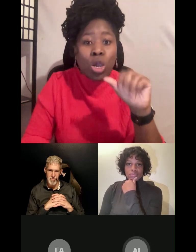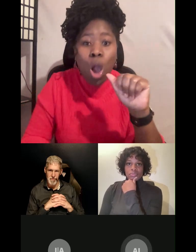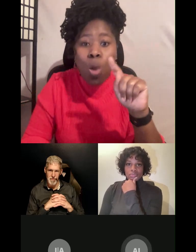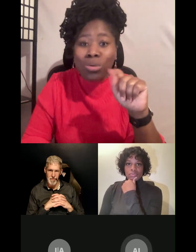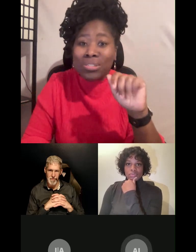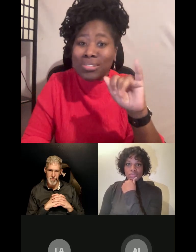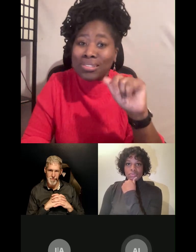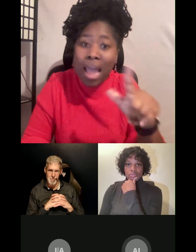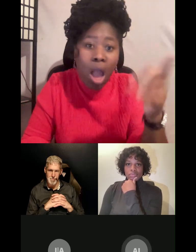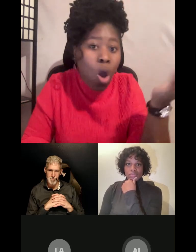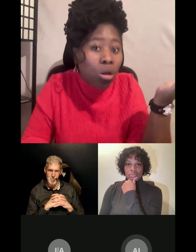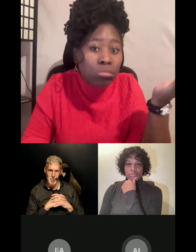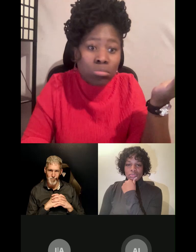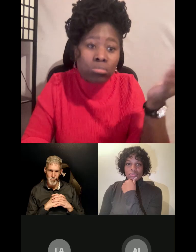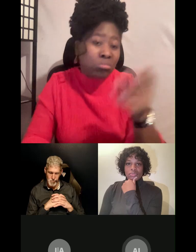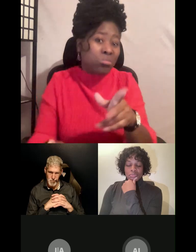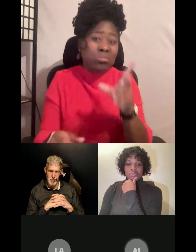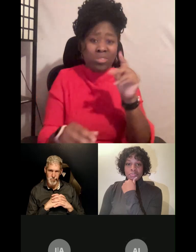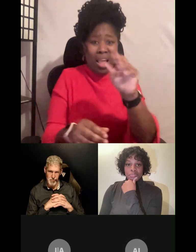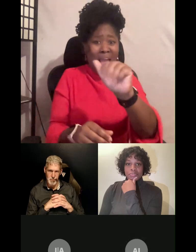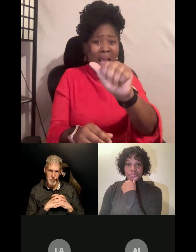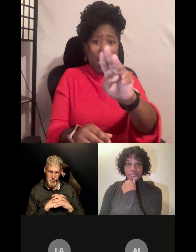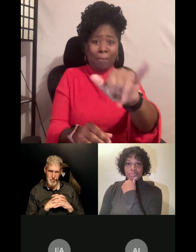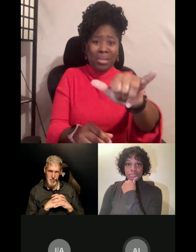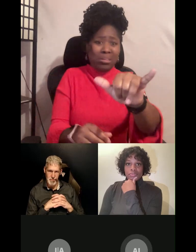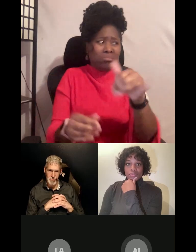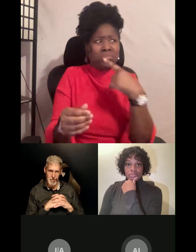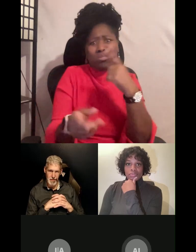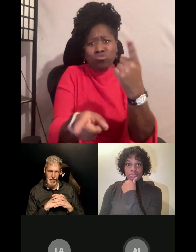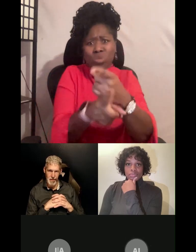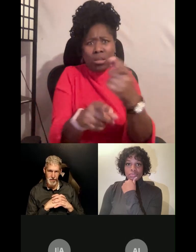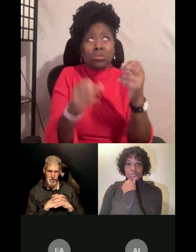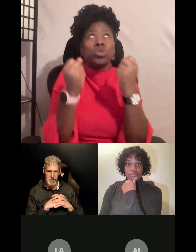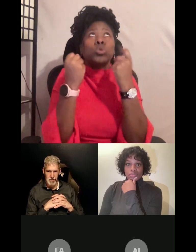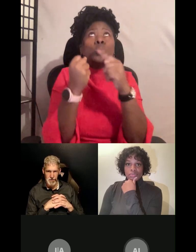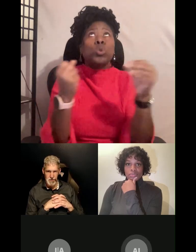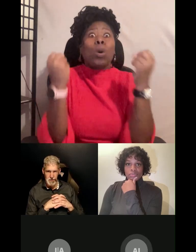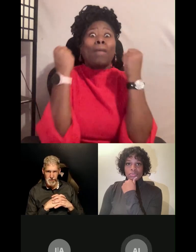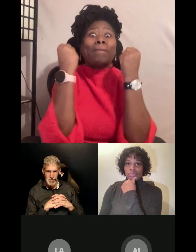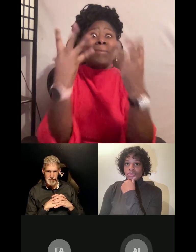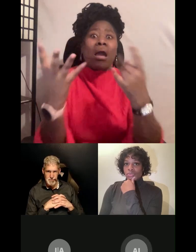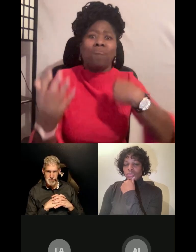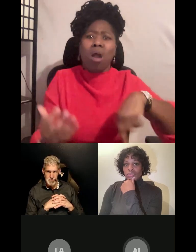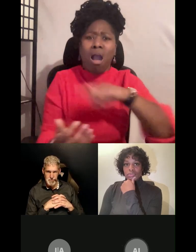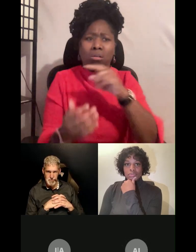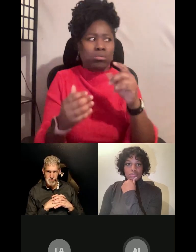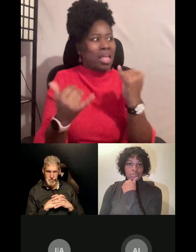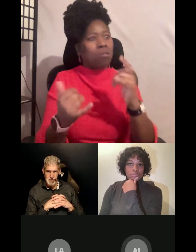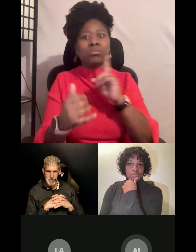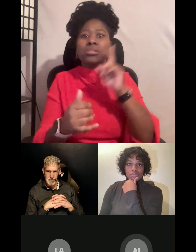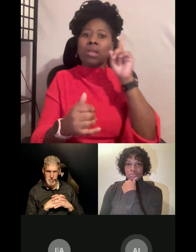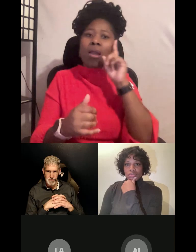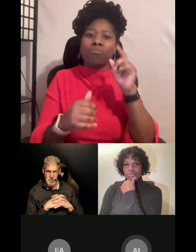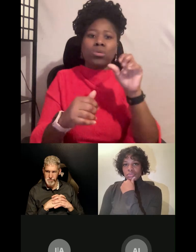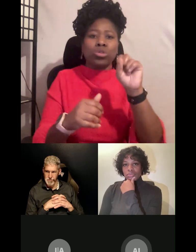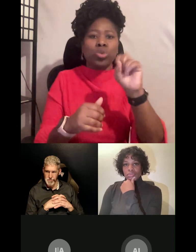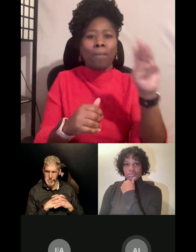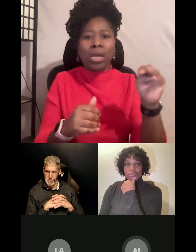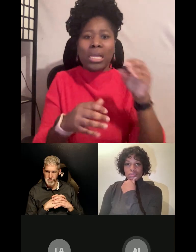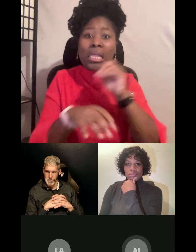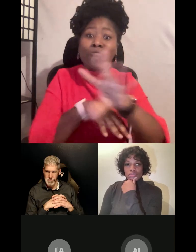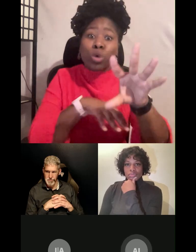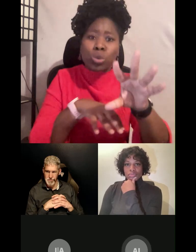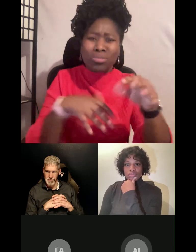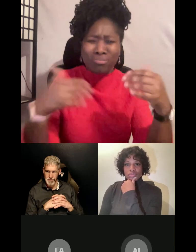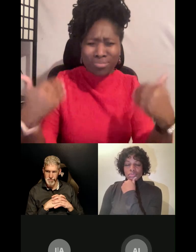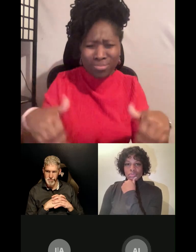what's happening. You have to get out of your comfort zone. Um, Amy is right. There's